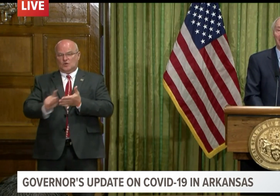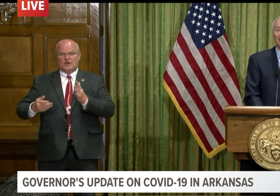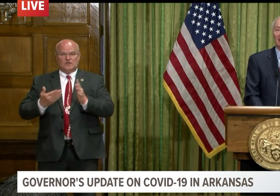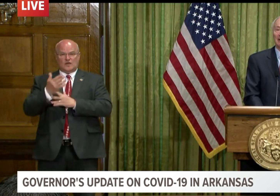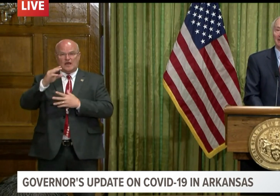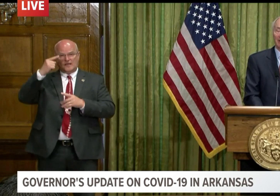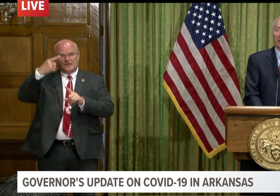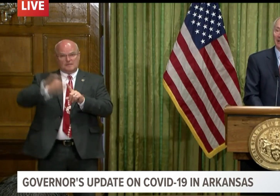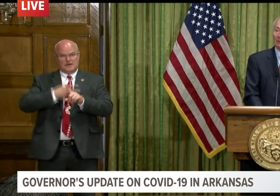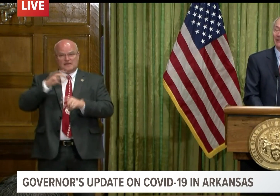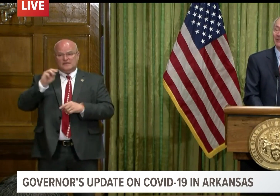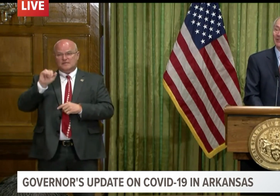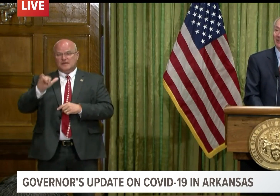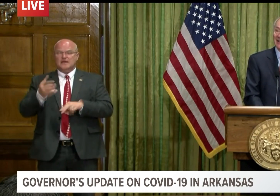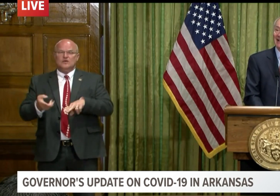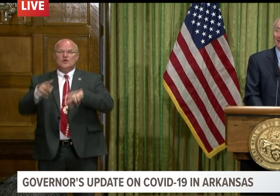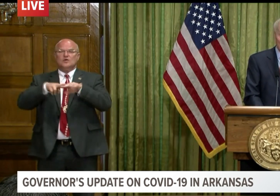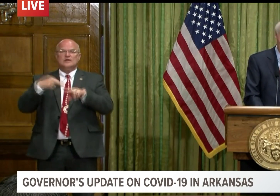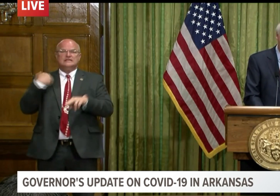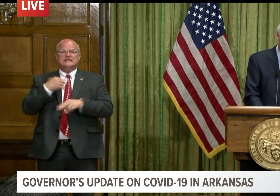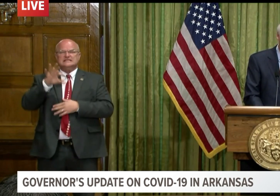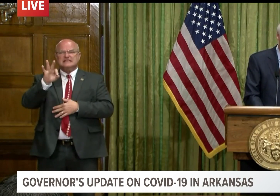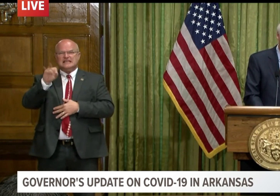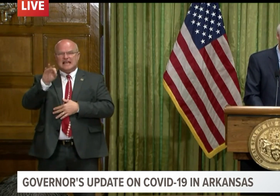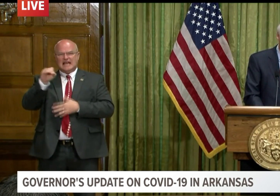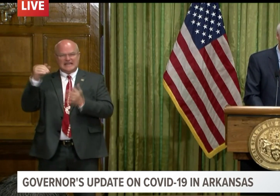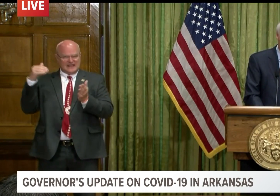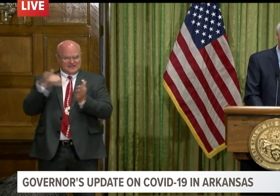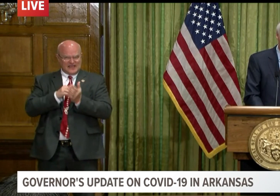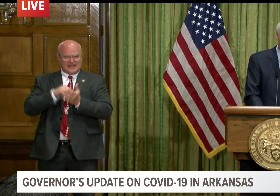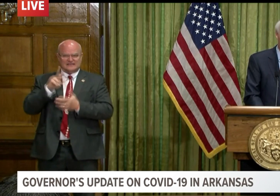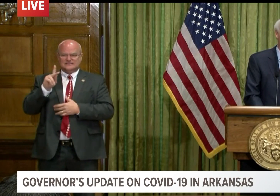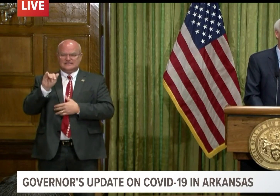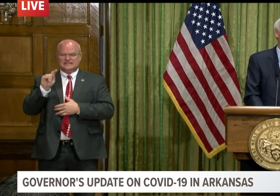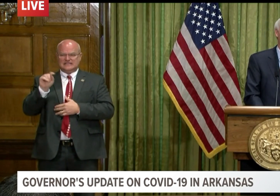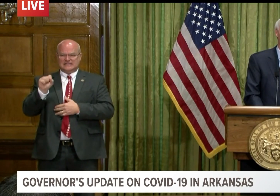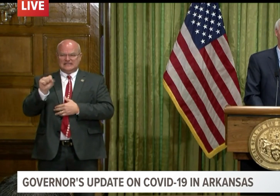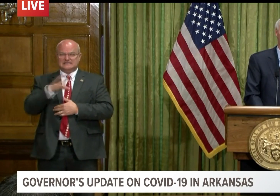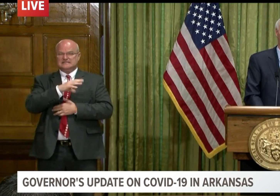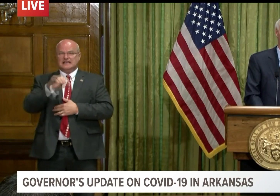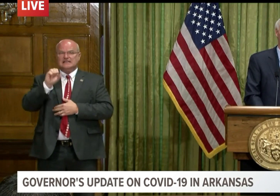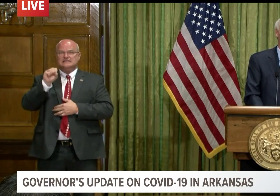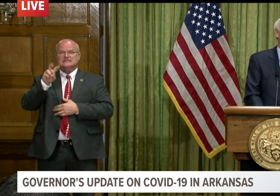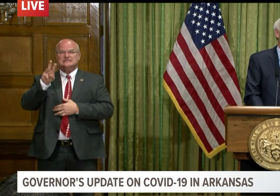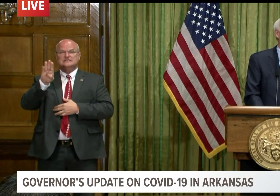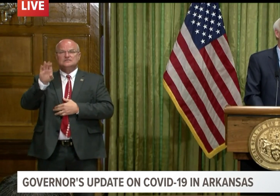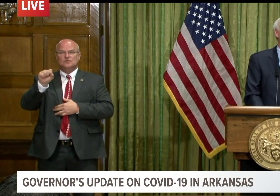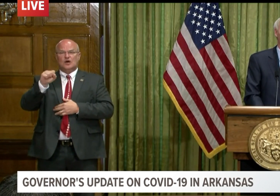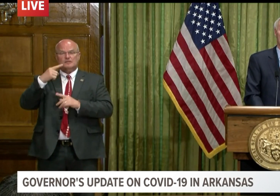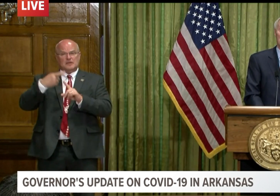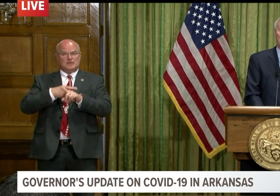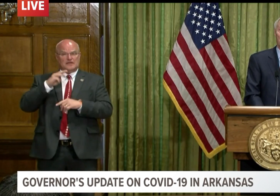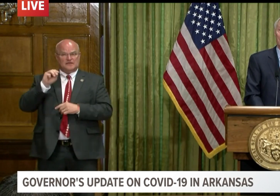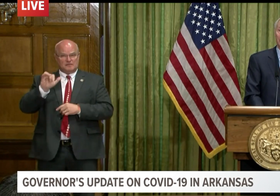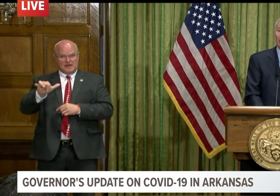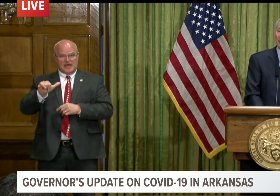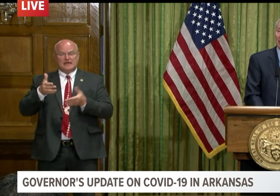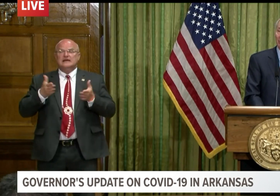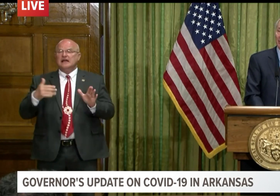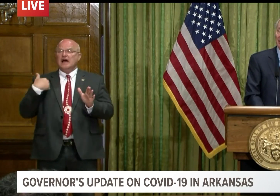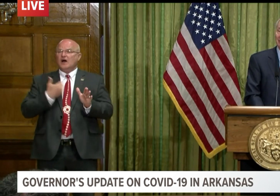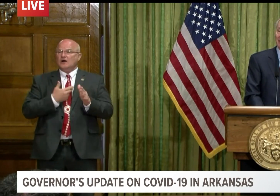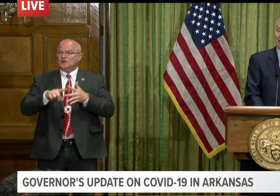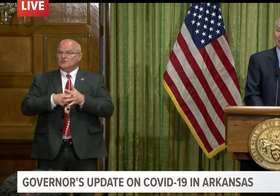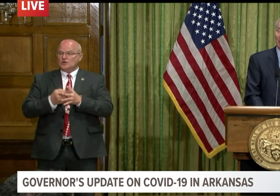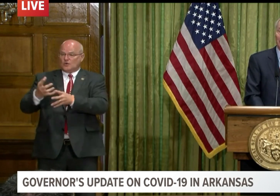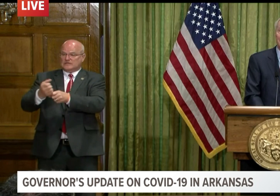throughout the month. That will increase us to 90,000 kits and swabs in the month of May. This will allow us, when we